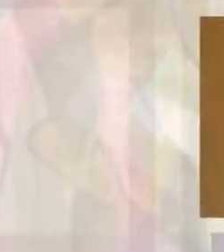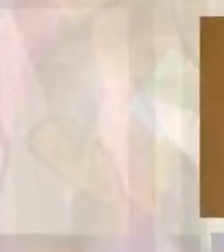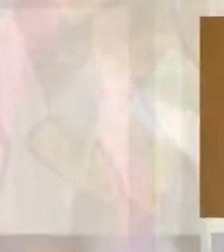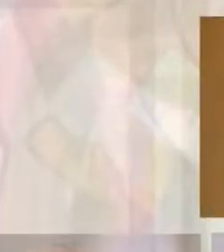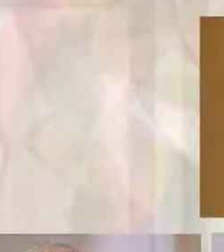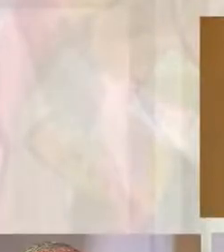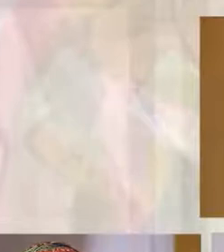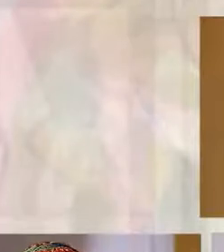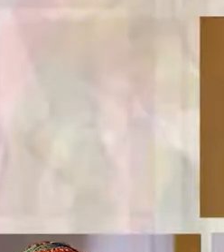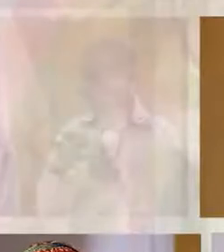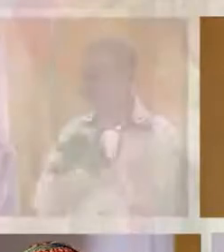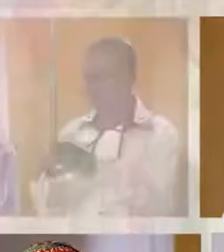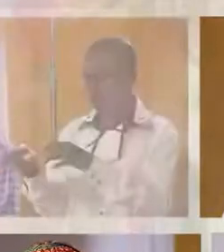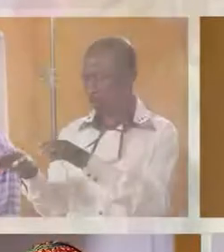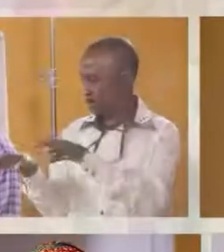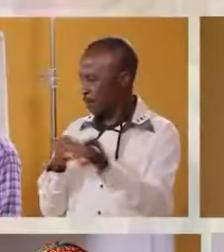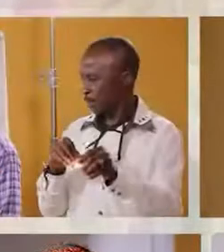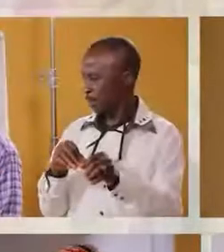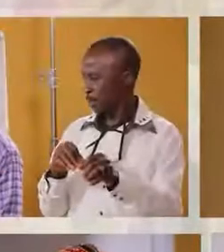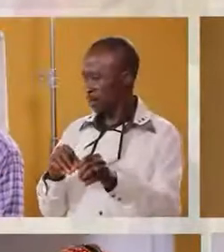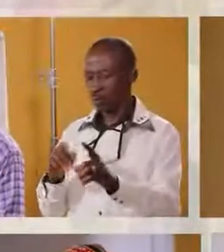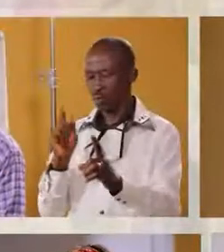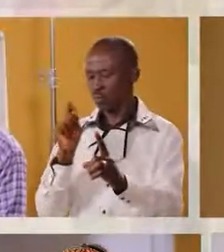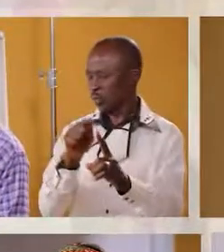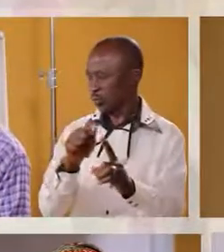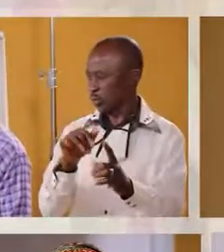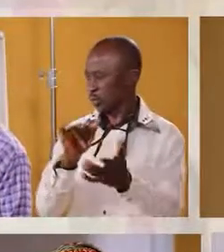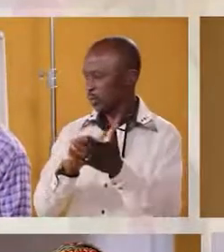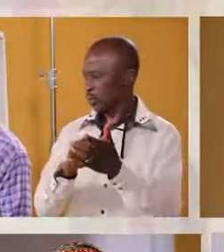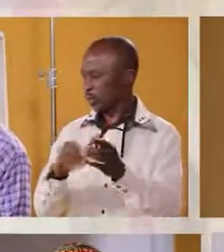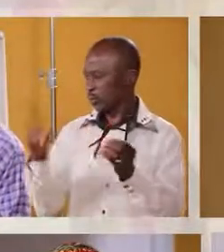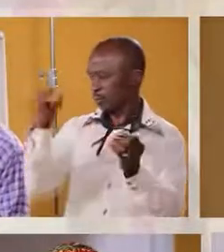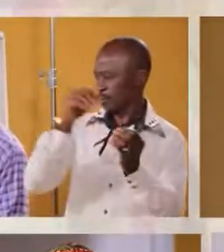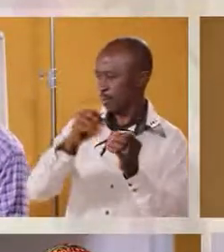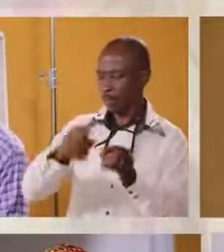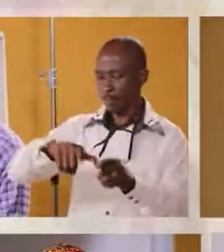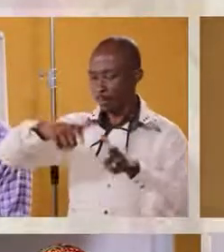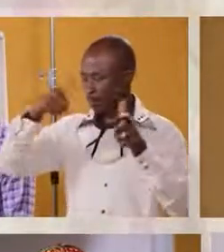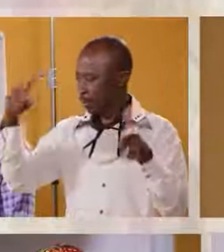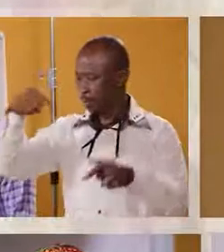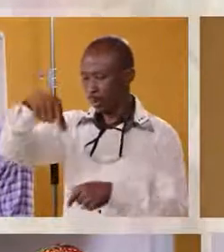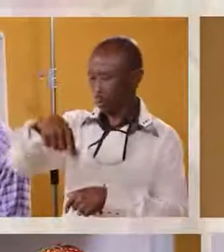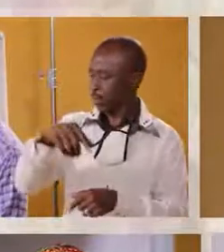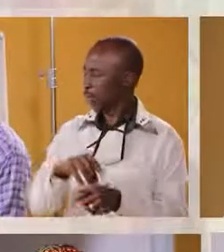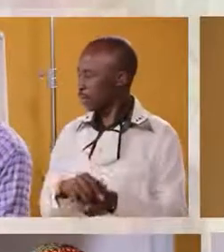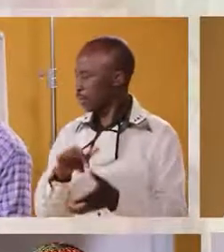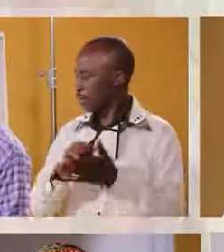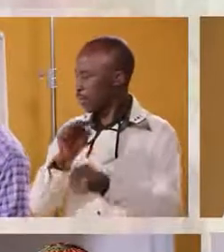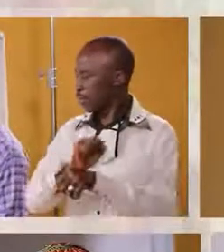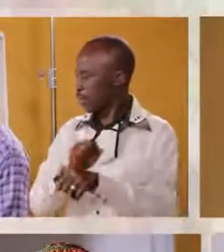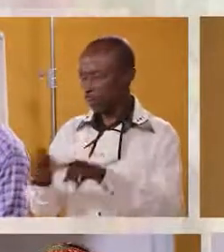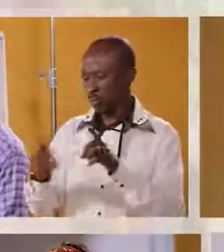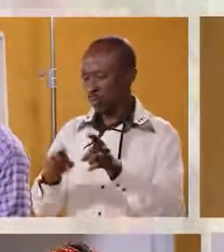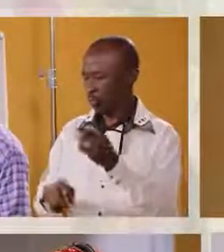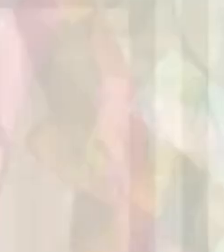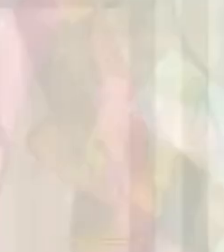the next point. We should ensure whatever we see is clear. That means work is being done. We